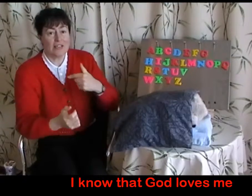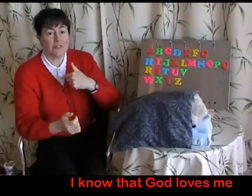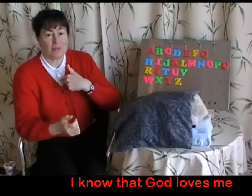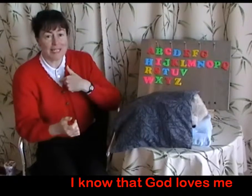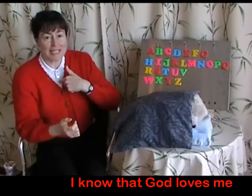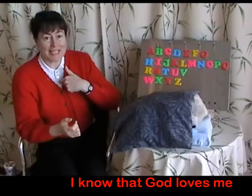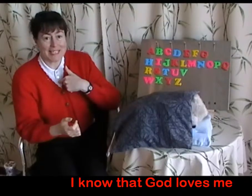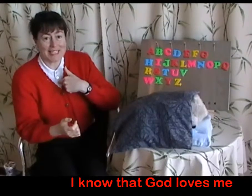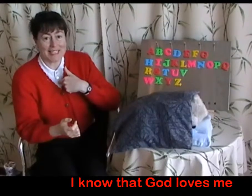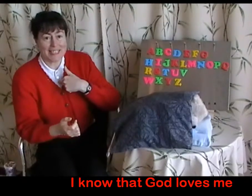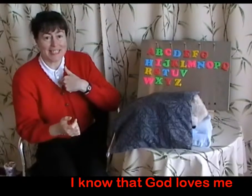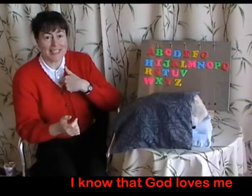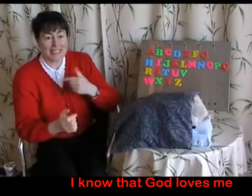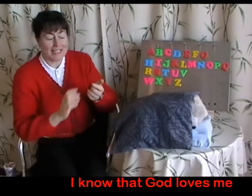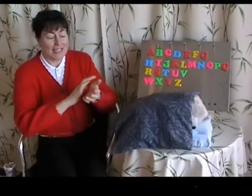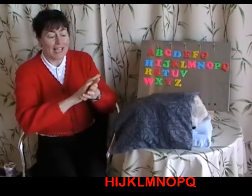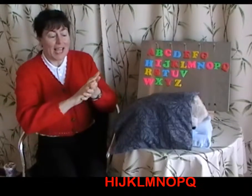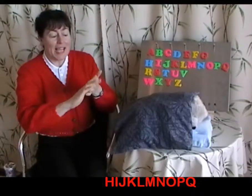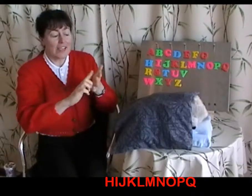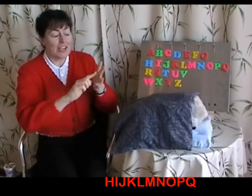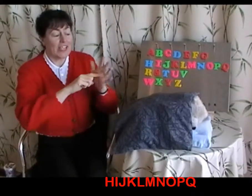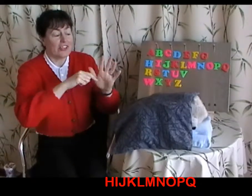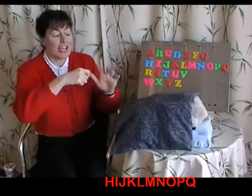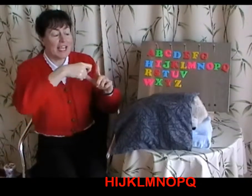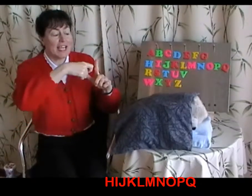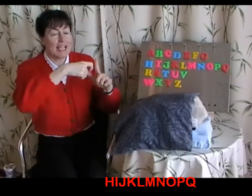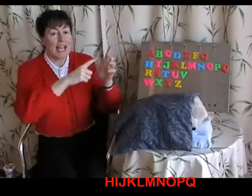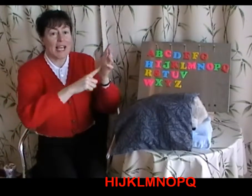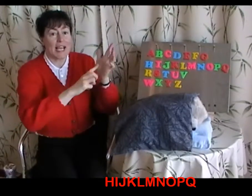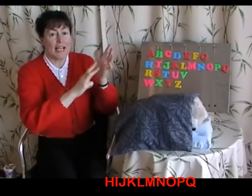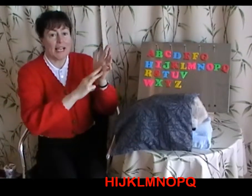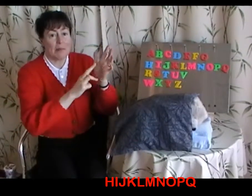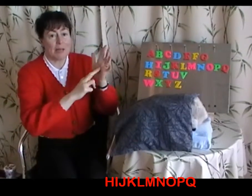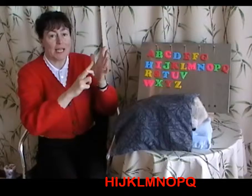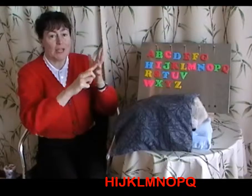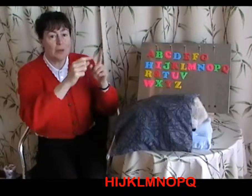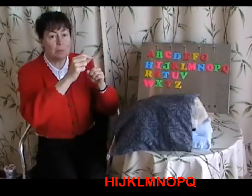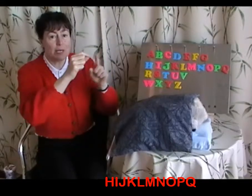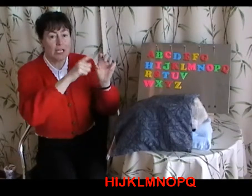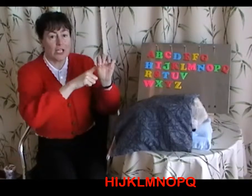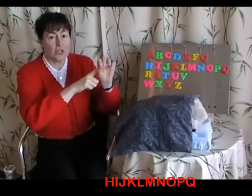loves me. H, I, J, K, L, M, N, O, P, Q.